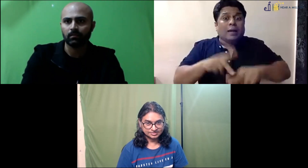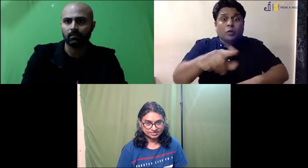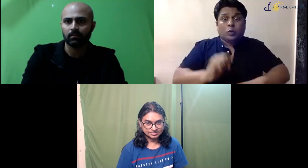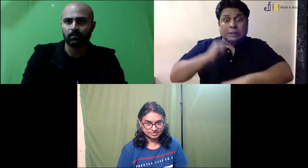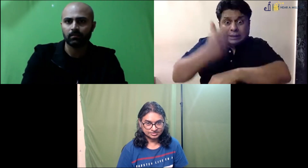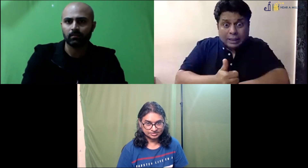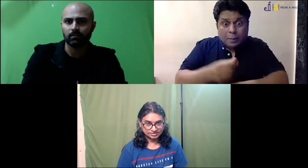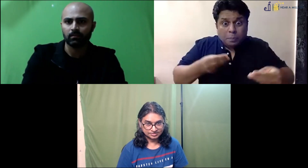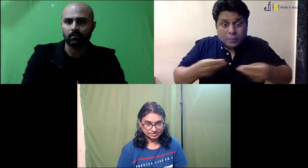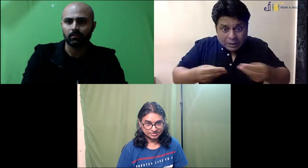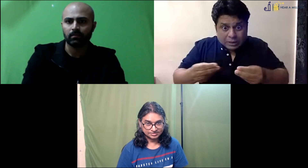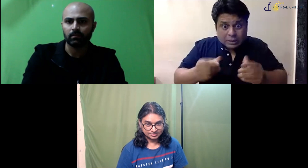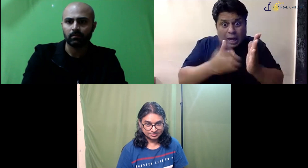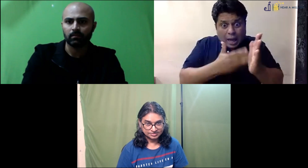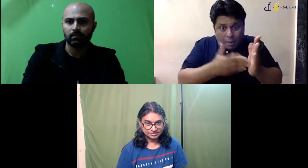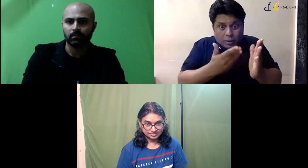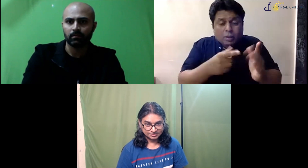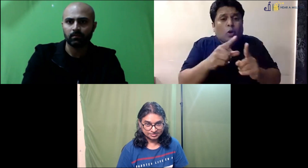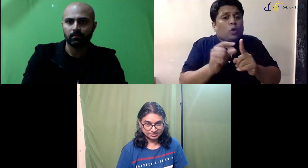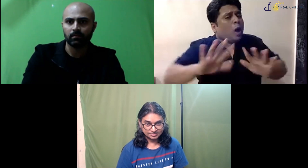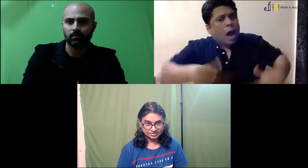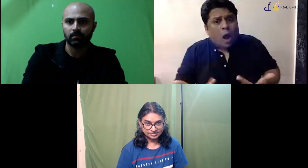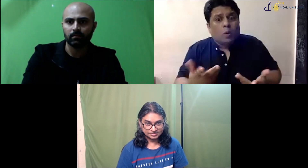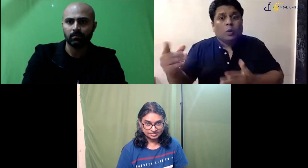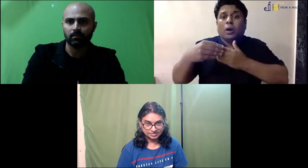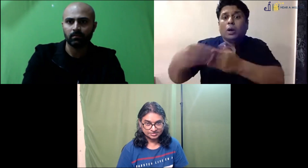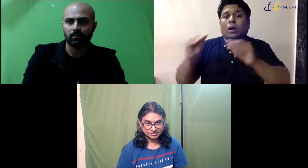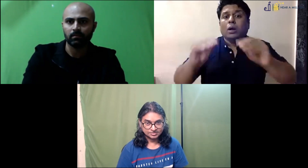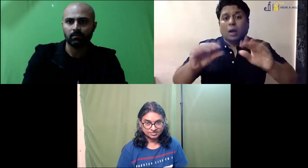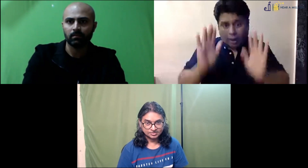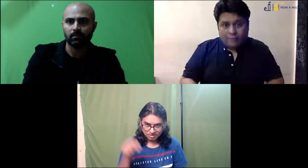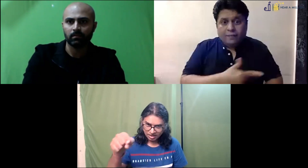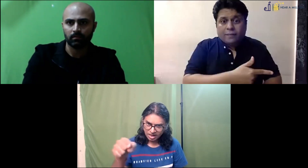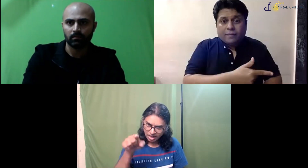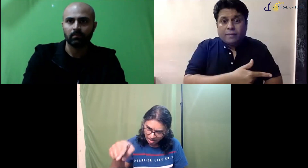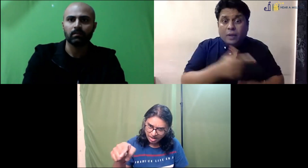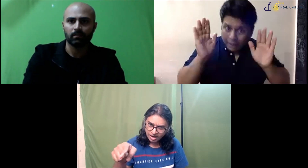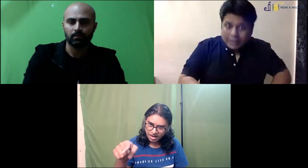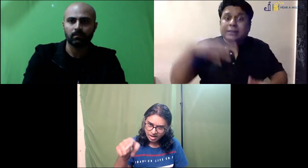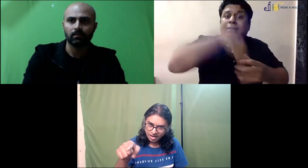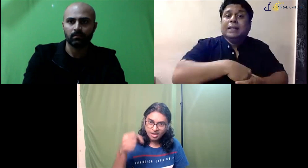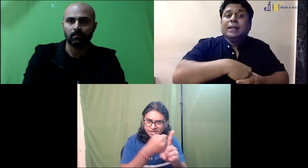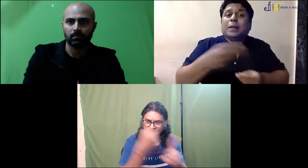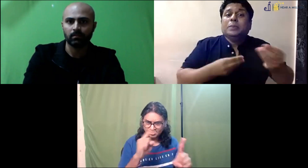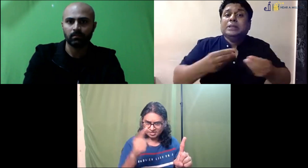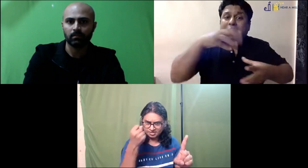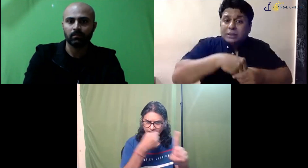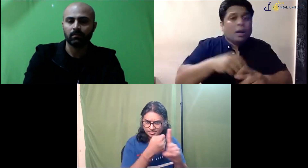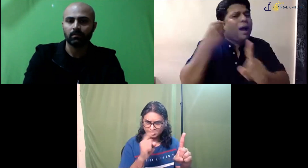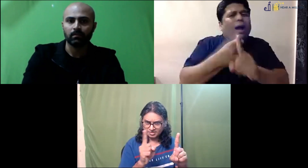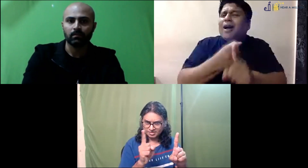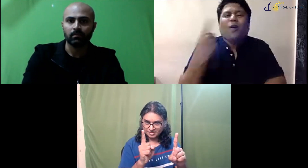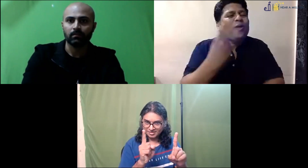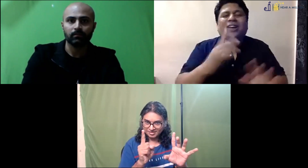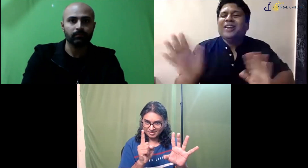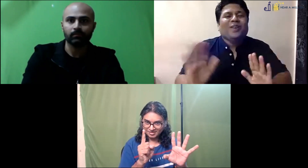library. But if you will set up your own business and your own library, how you would do that? We will provide that kind of training.